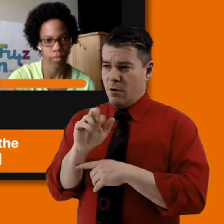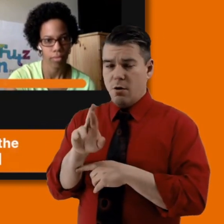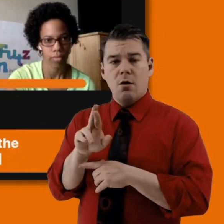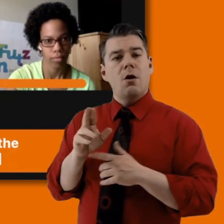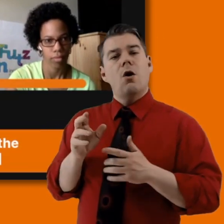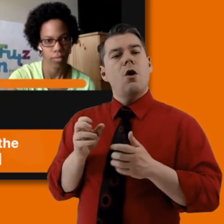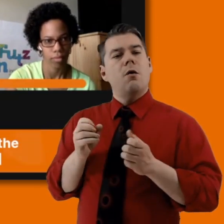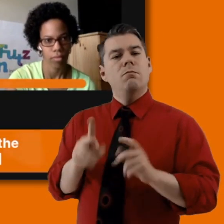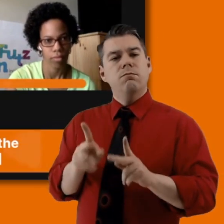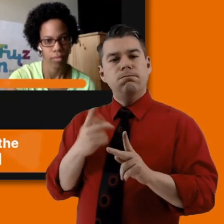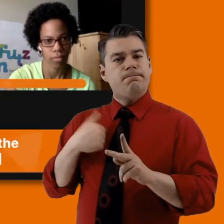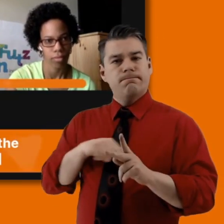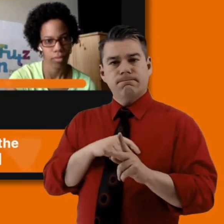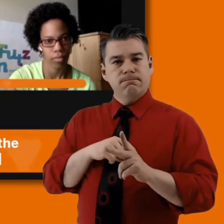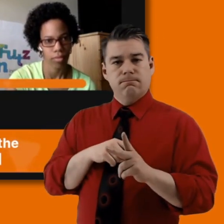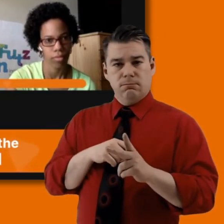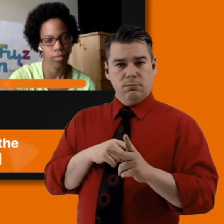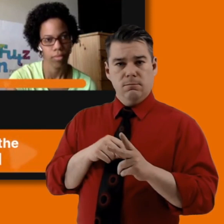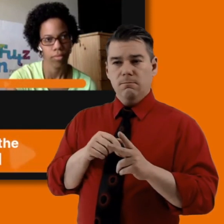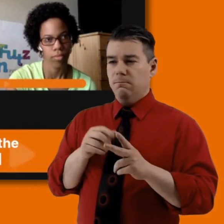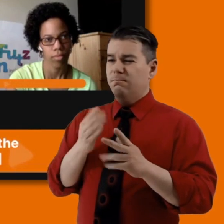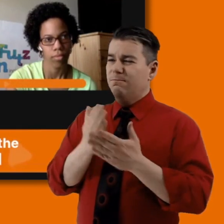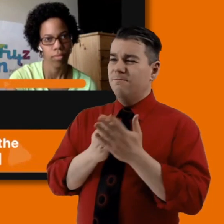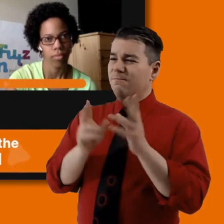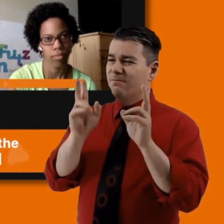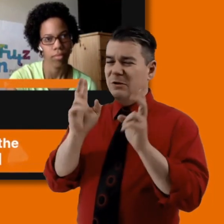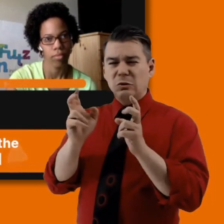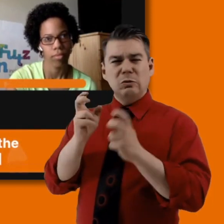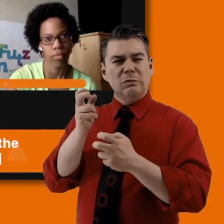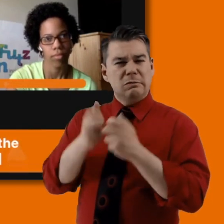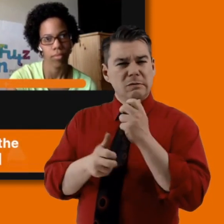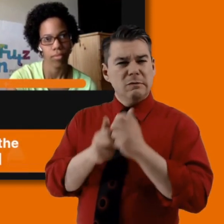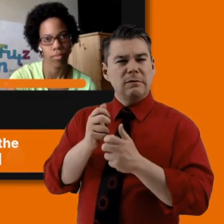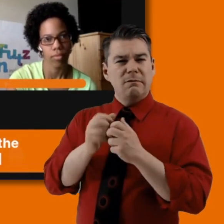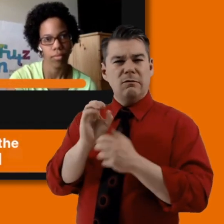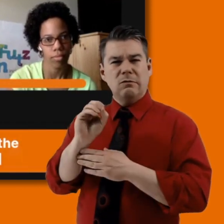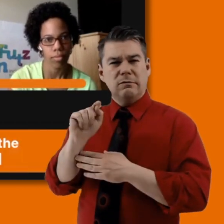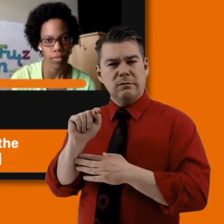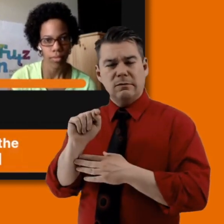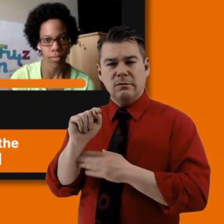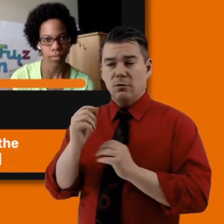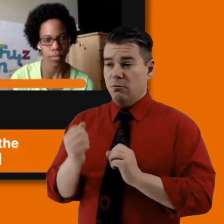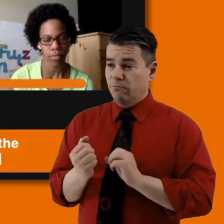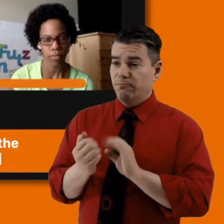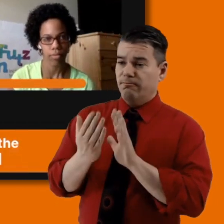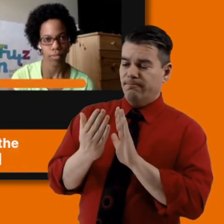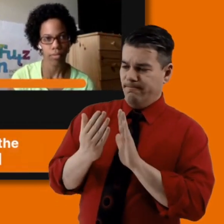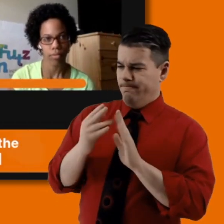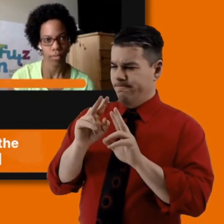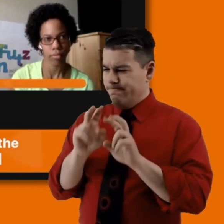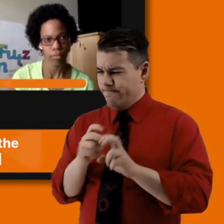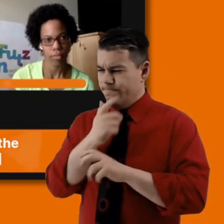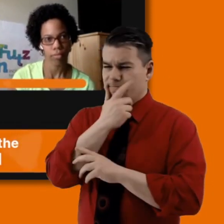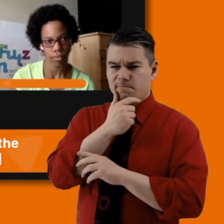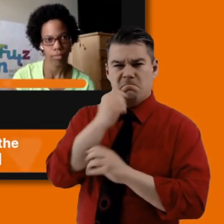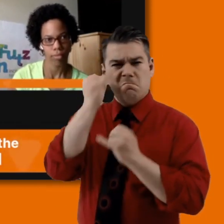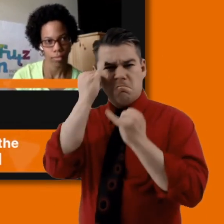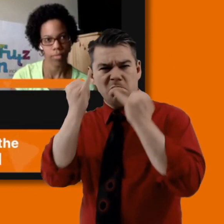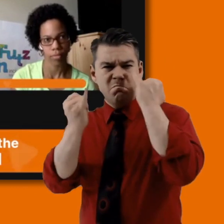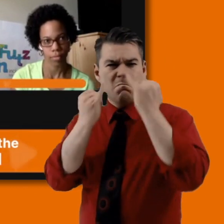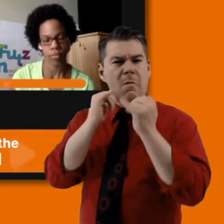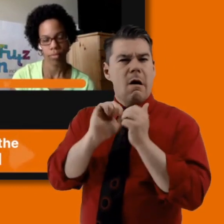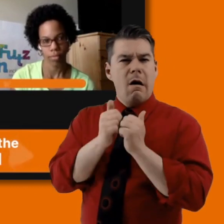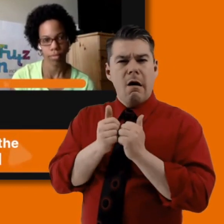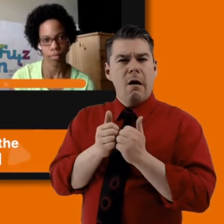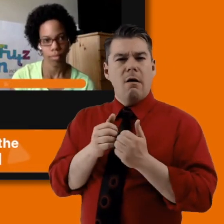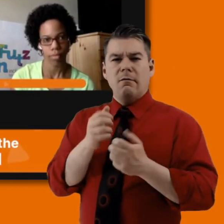it's a chance for us to explore some of the issues facing the profession of occupational therapy and brainstorm some ideas for how